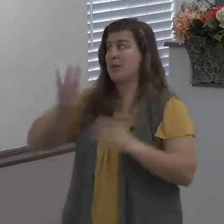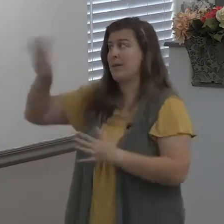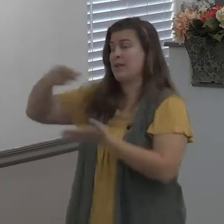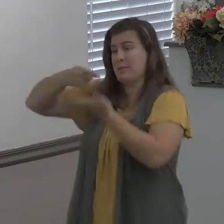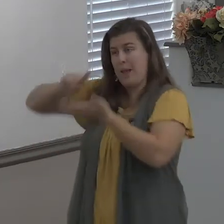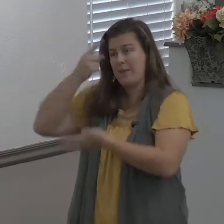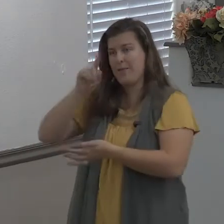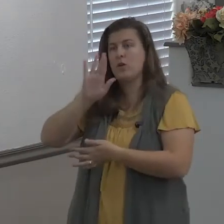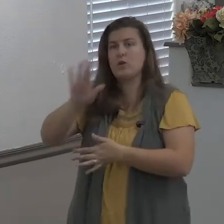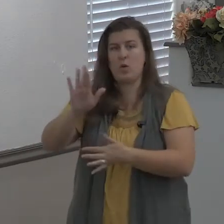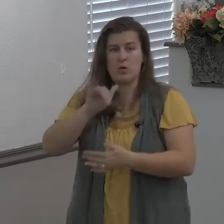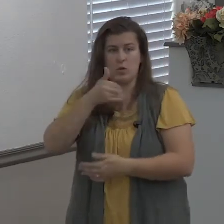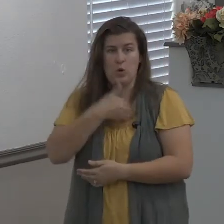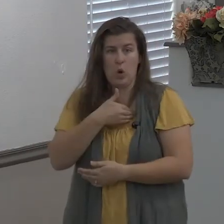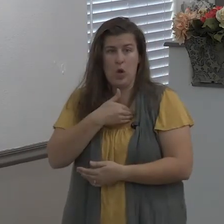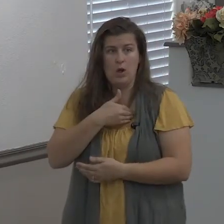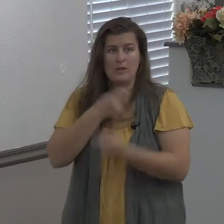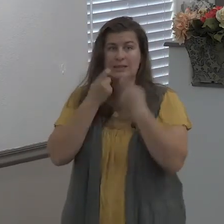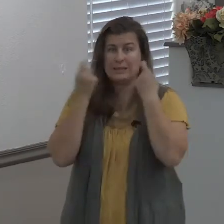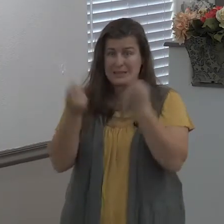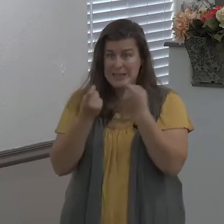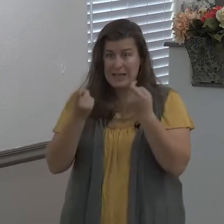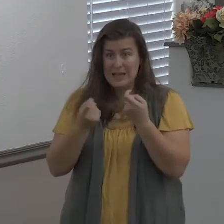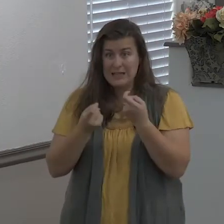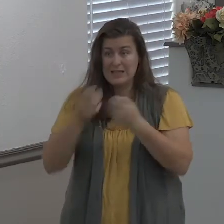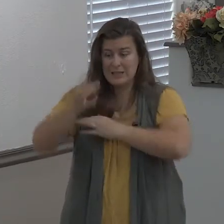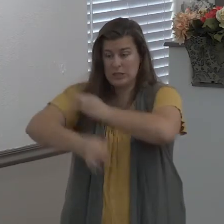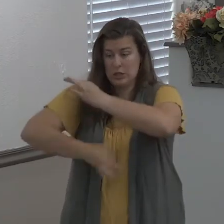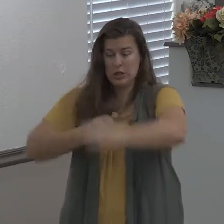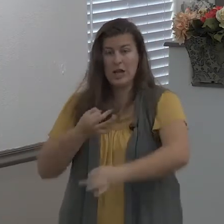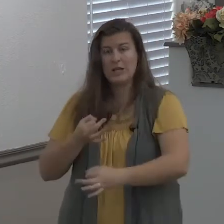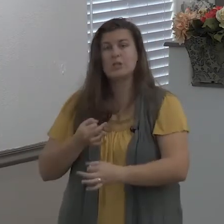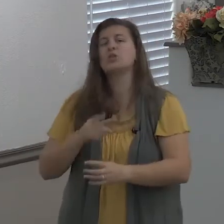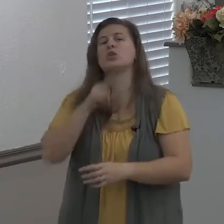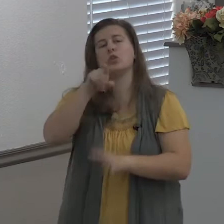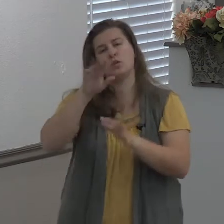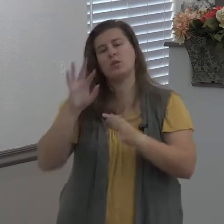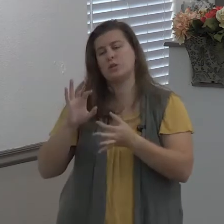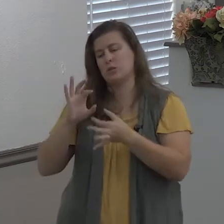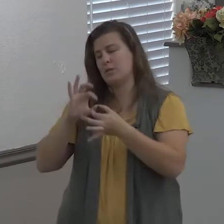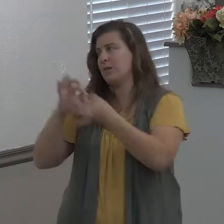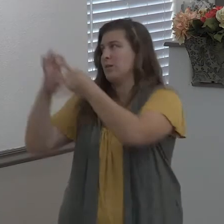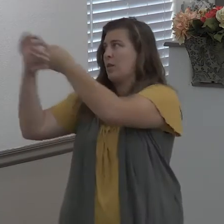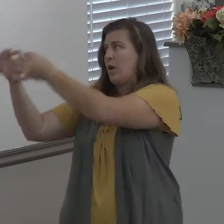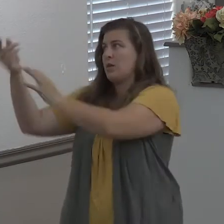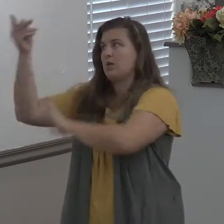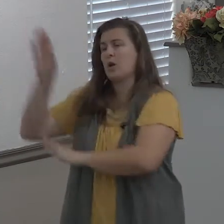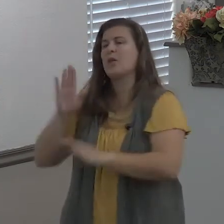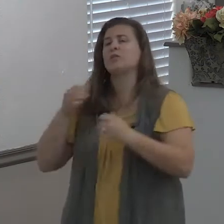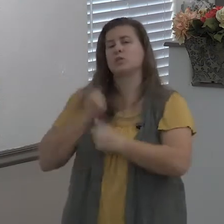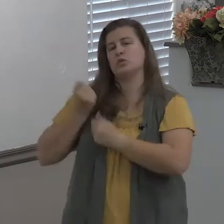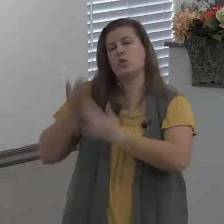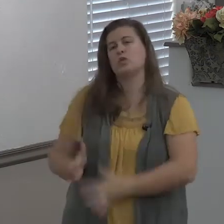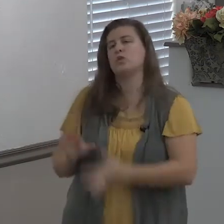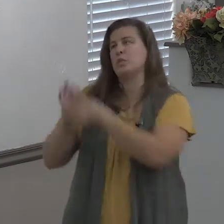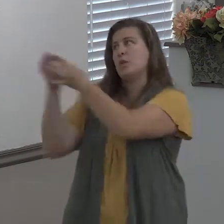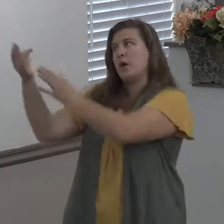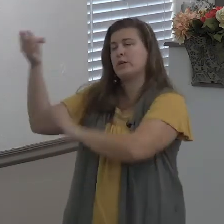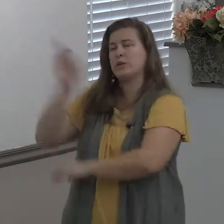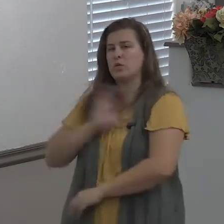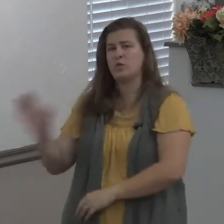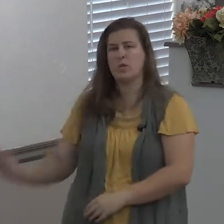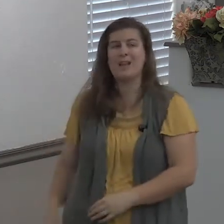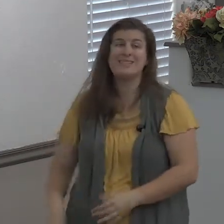battle. You are a soldier of Jesus Christ. When you accepted His payment for your sins, His sacrifice for your